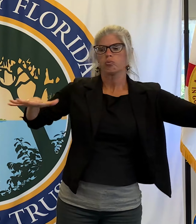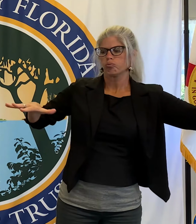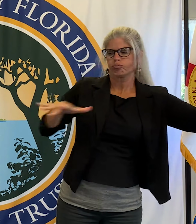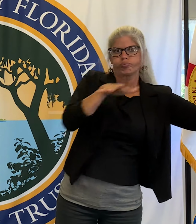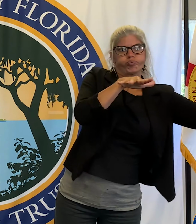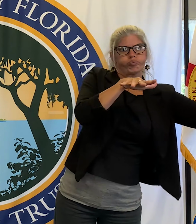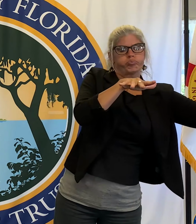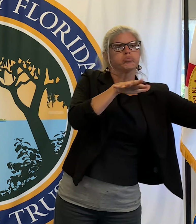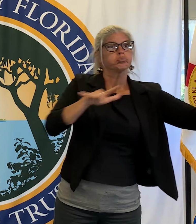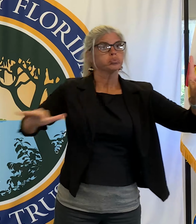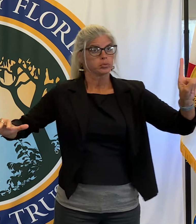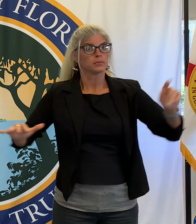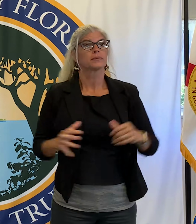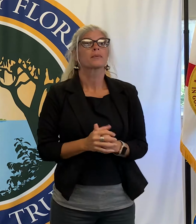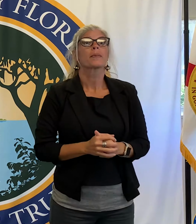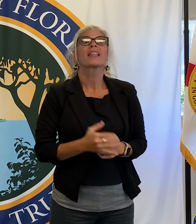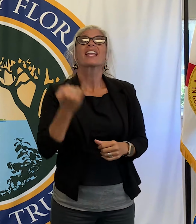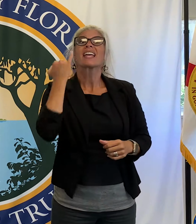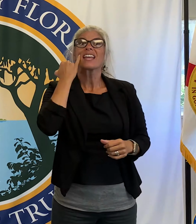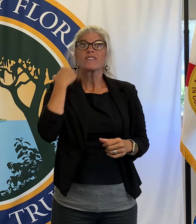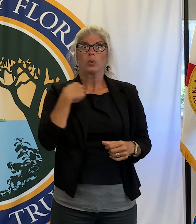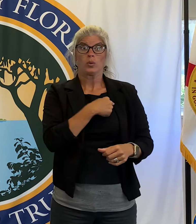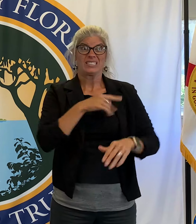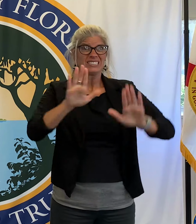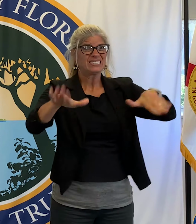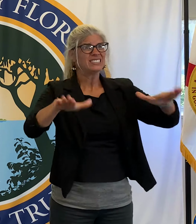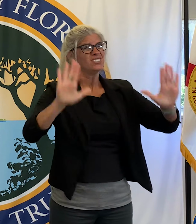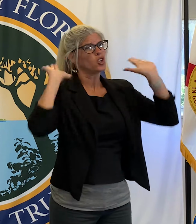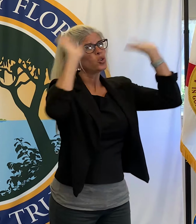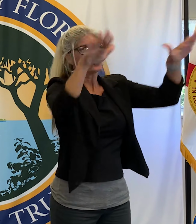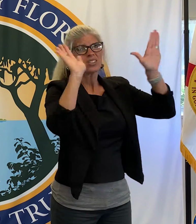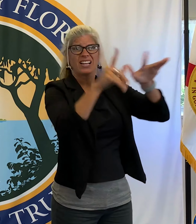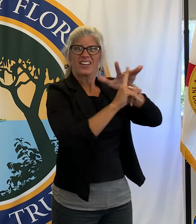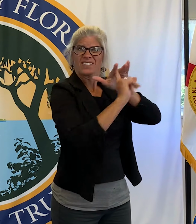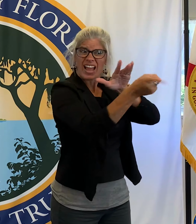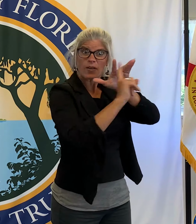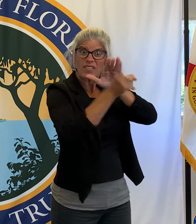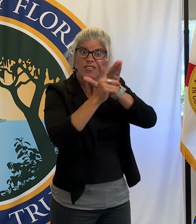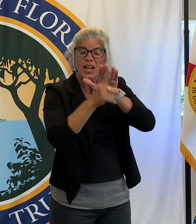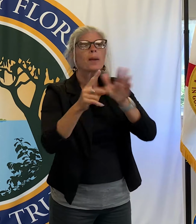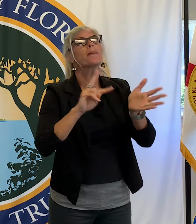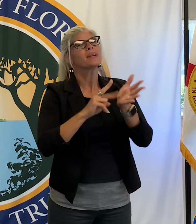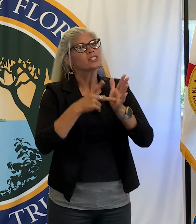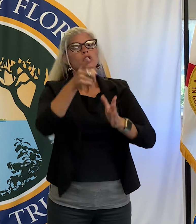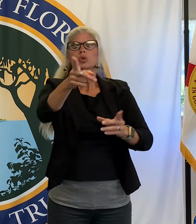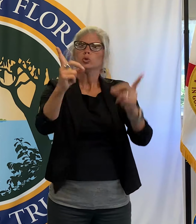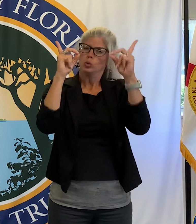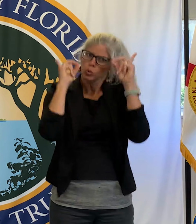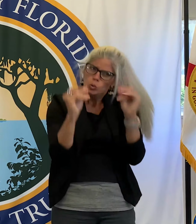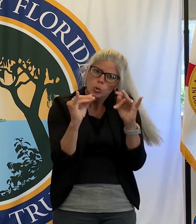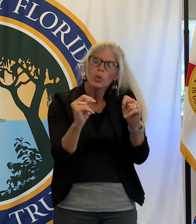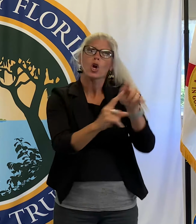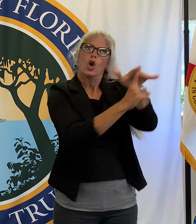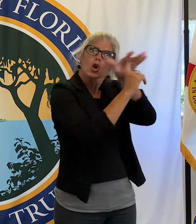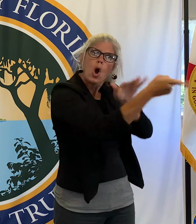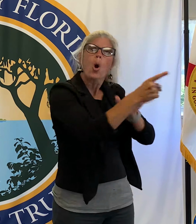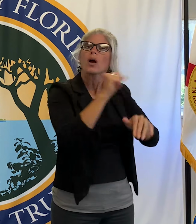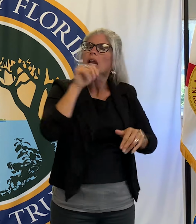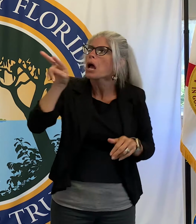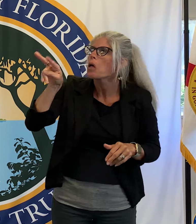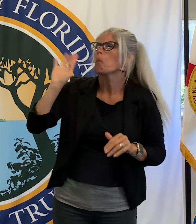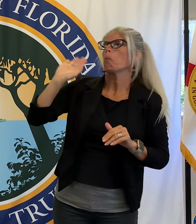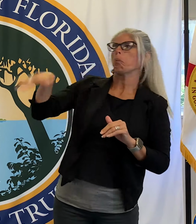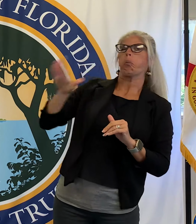evacuate, do not second guess. Your emergency management and officials from the National Weather Service have information that may